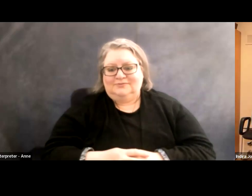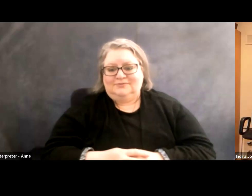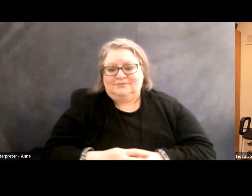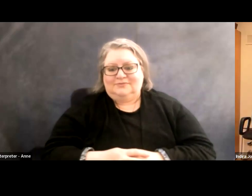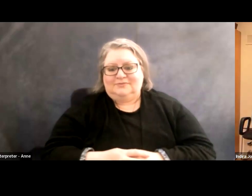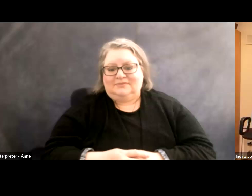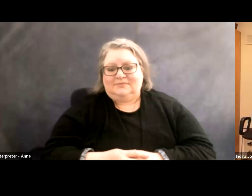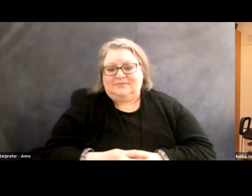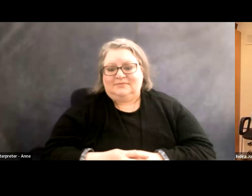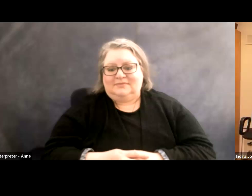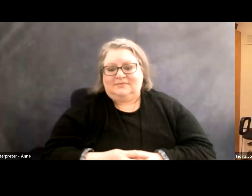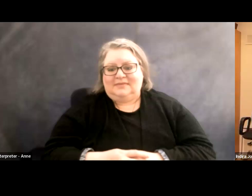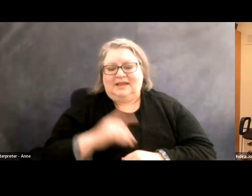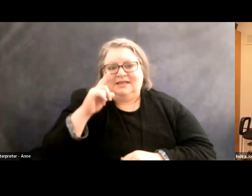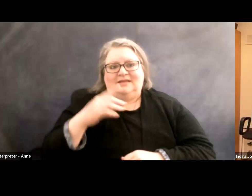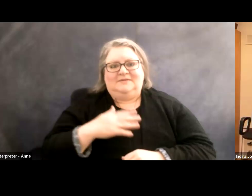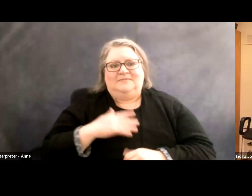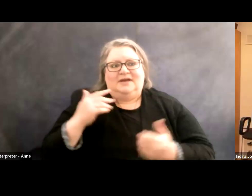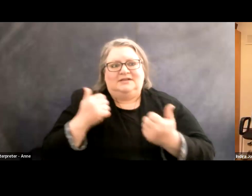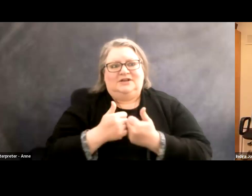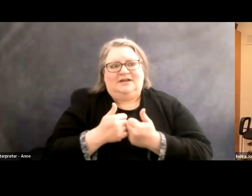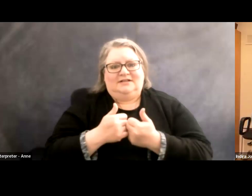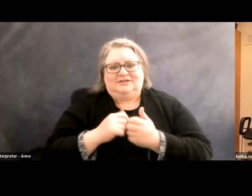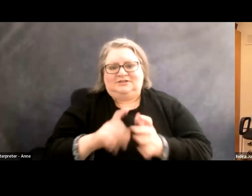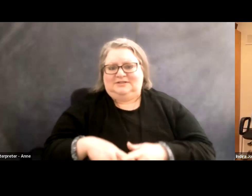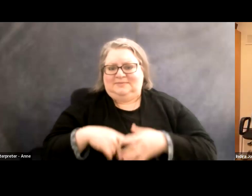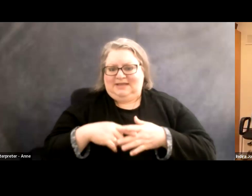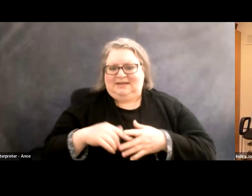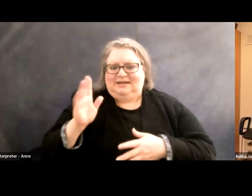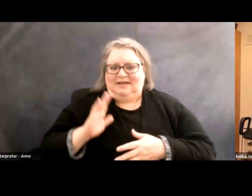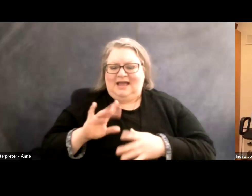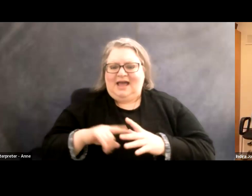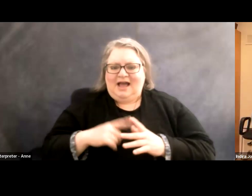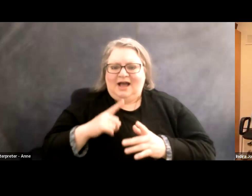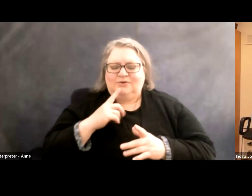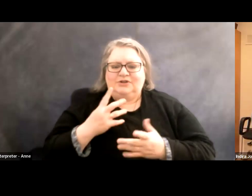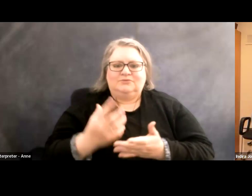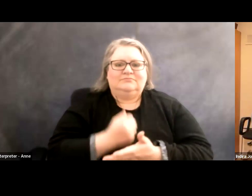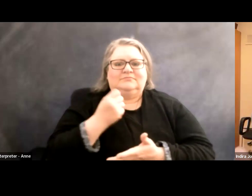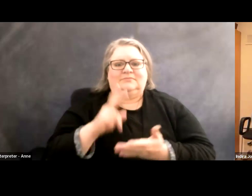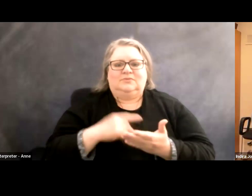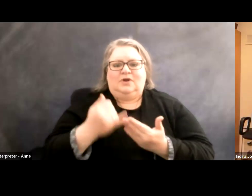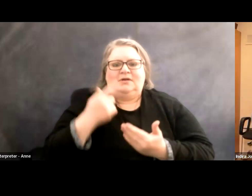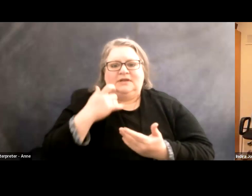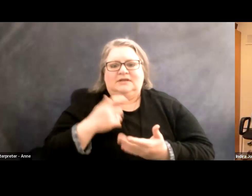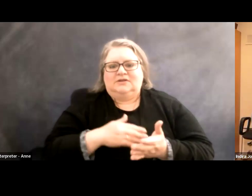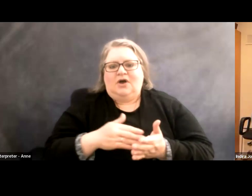And I think my challenge at the beginning was, how do you actually get a project? Because very